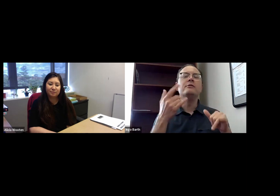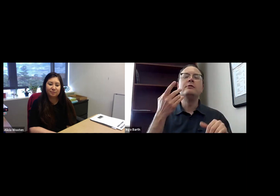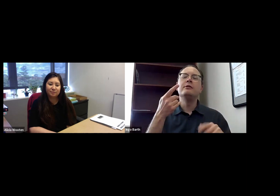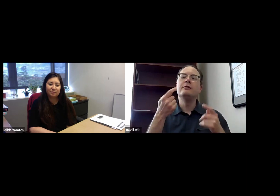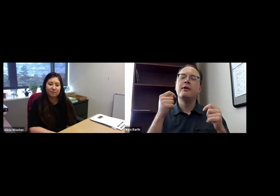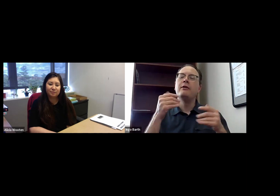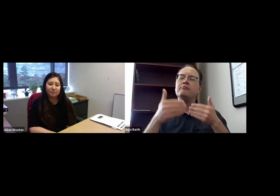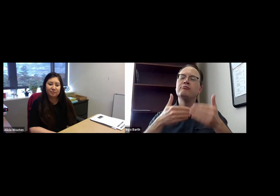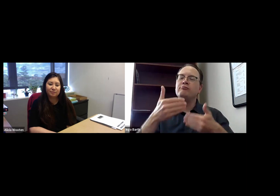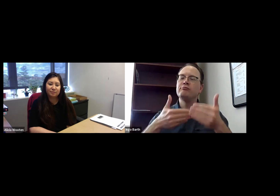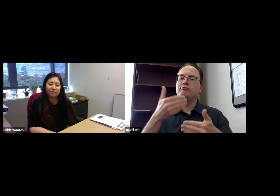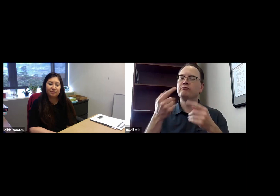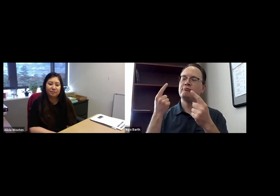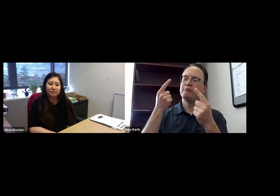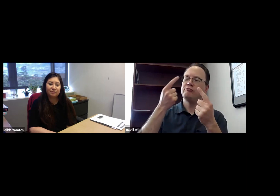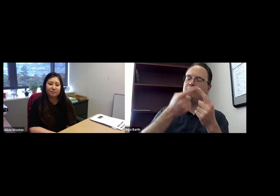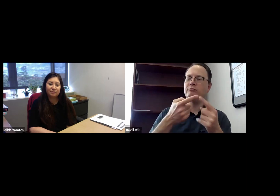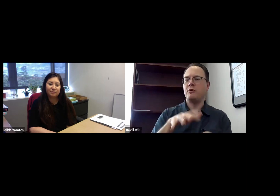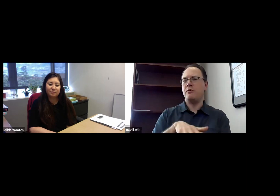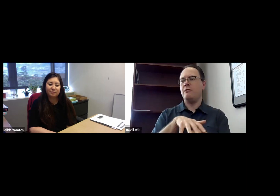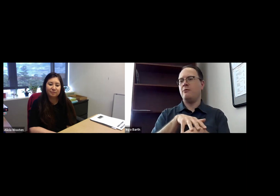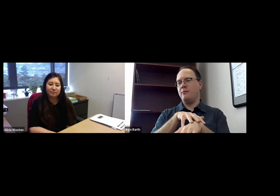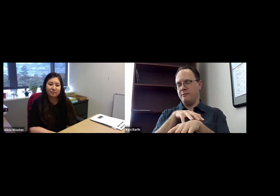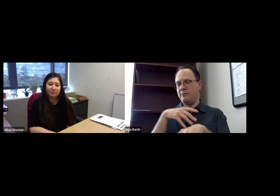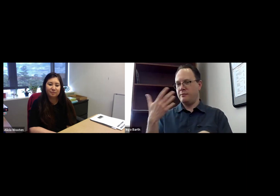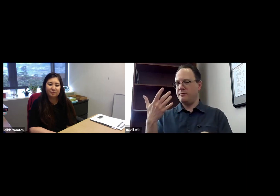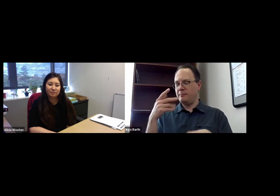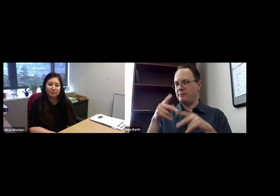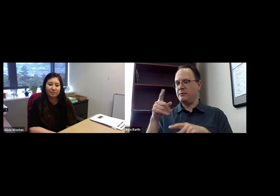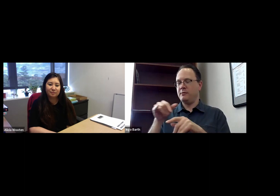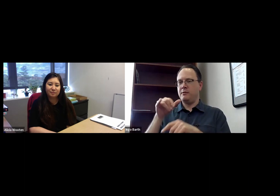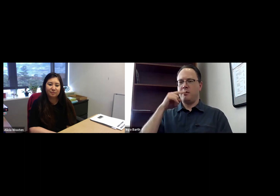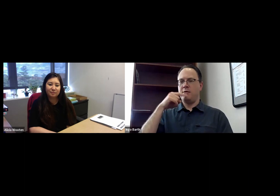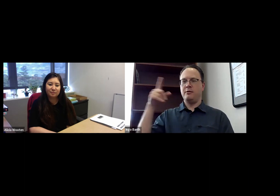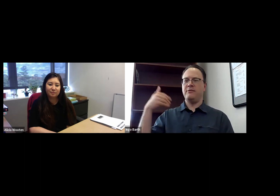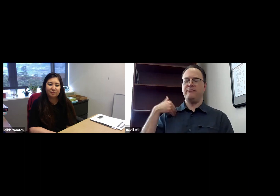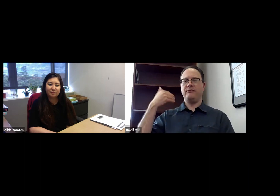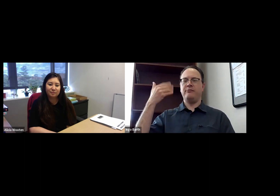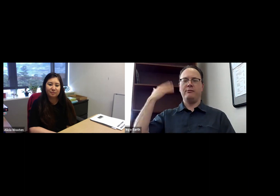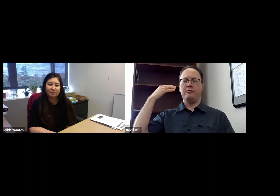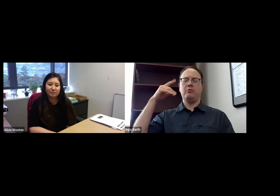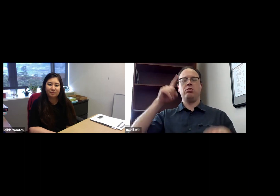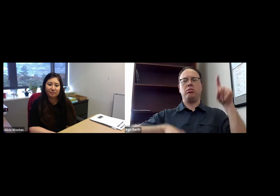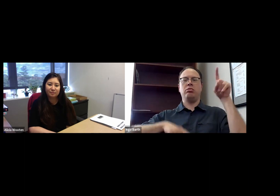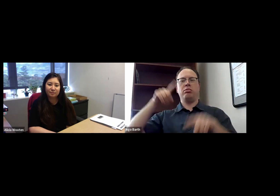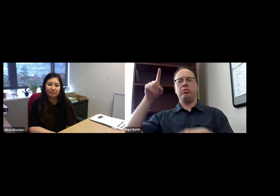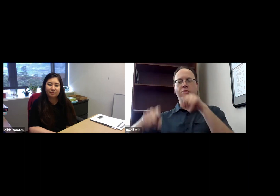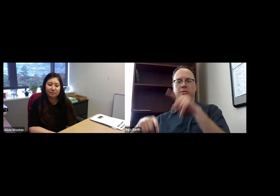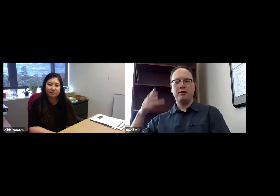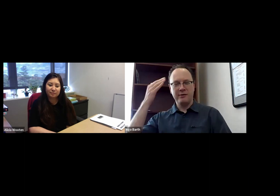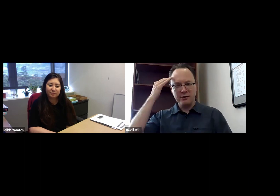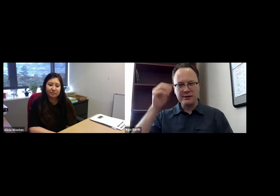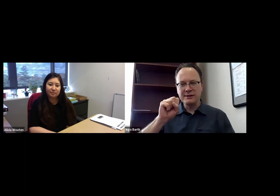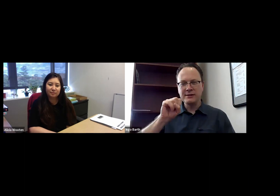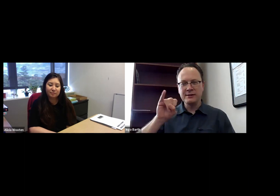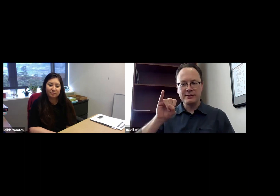more international and more standard, that it's not just for Gallaudet? Or because this could end